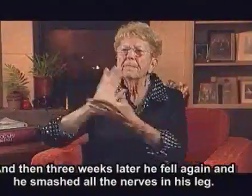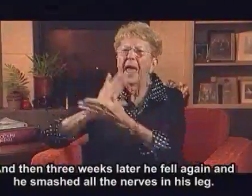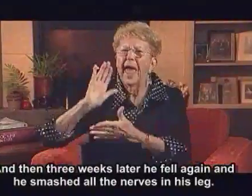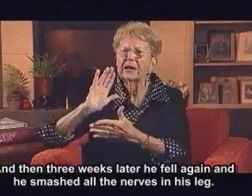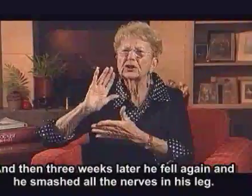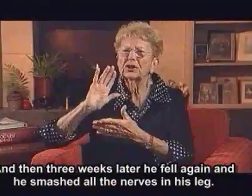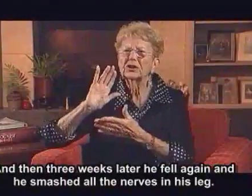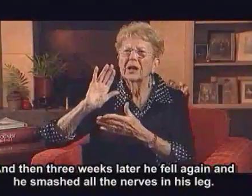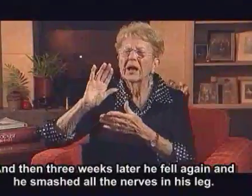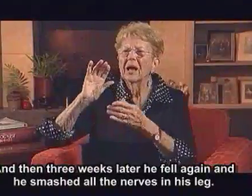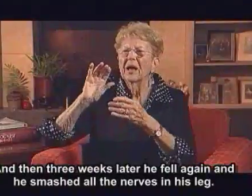and he smashed